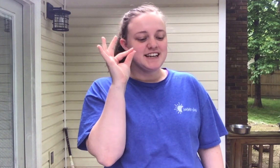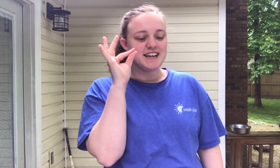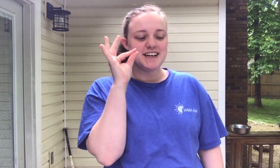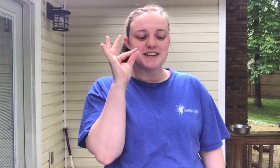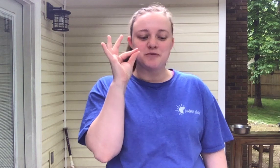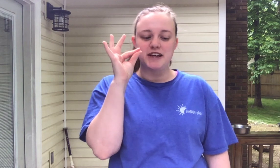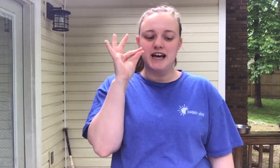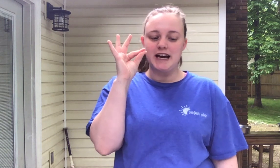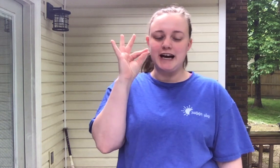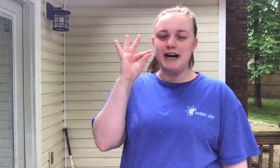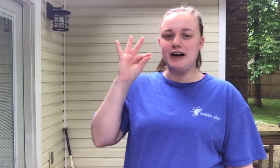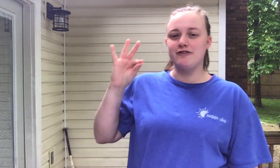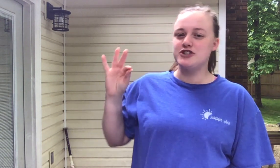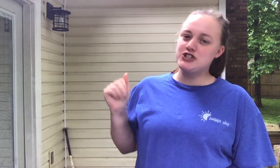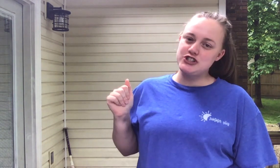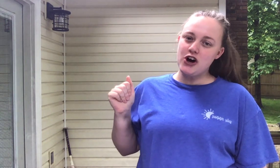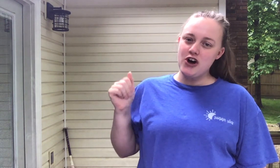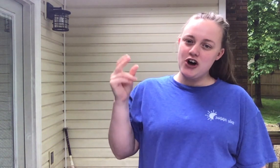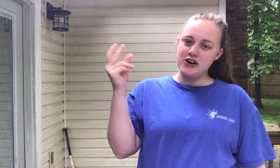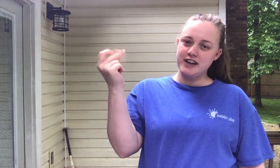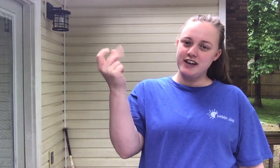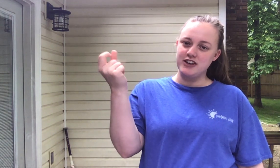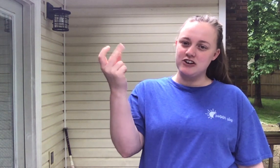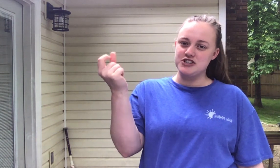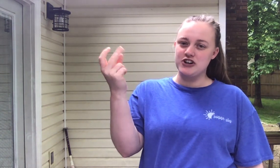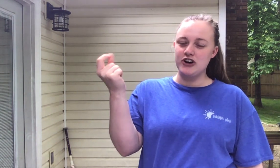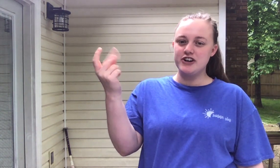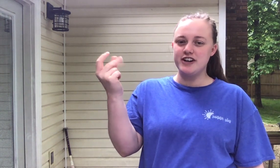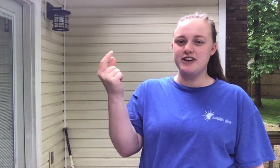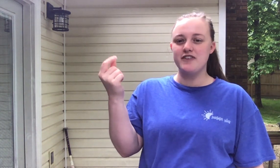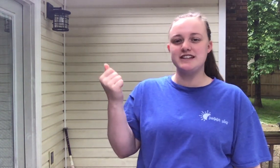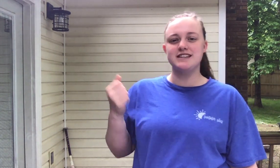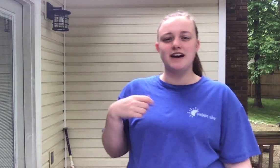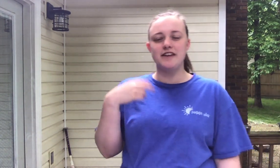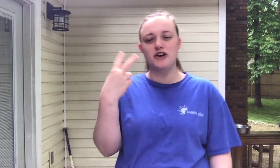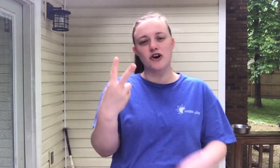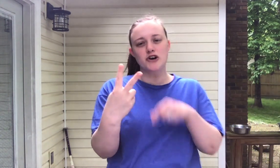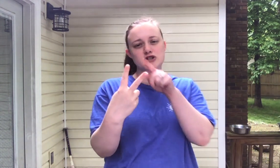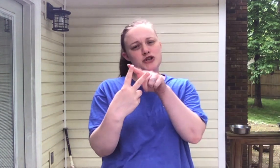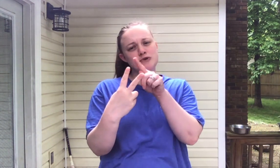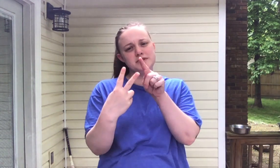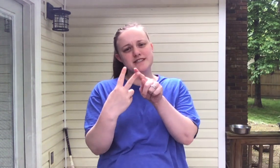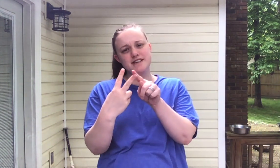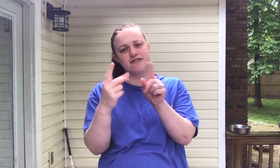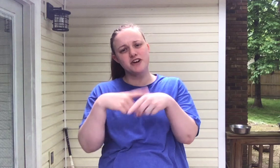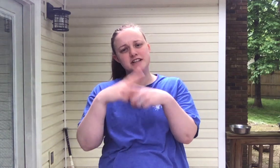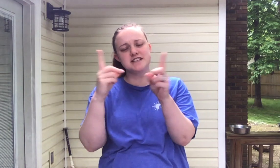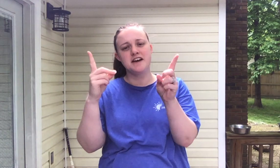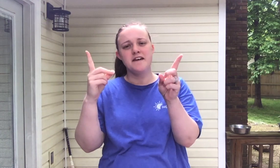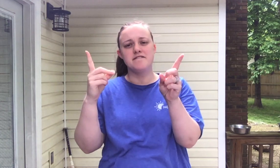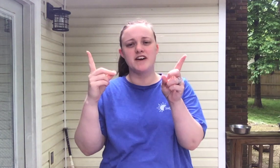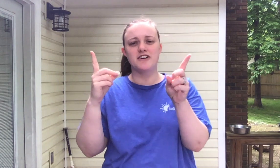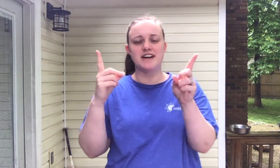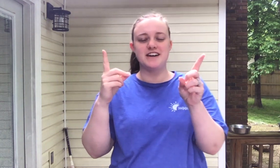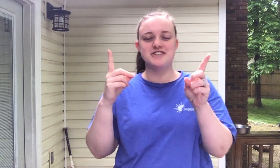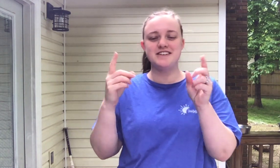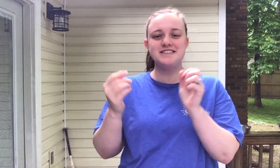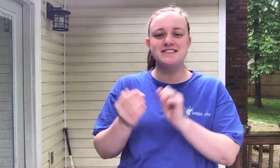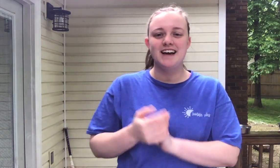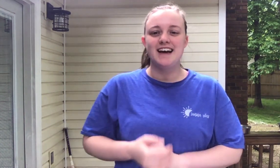And then we have dog, and y'all should already know that sign. There are two different variations,